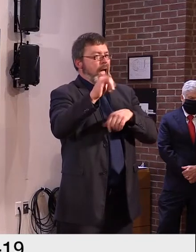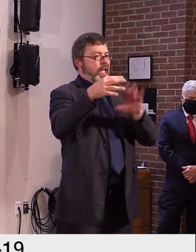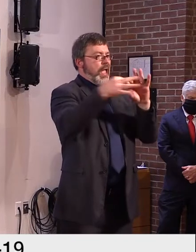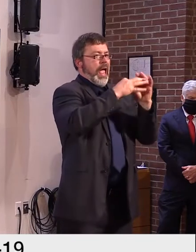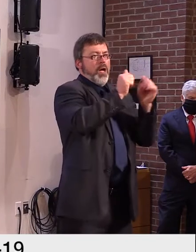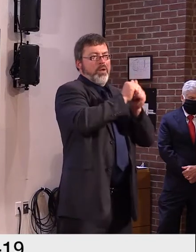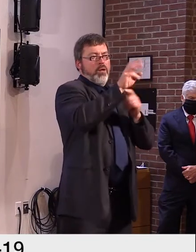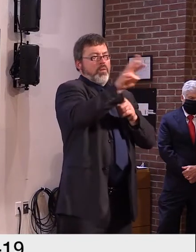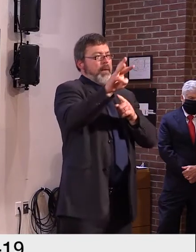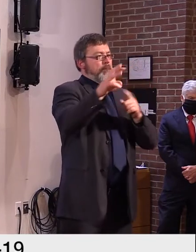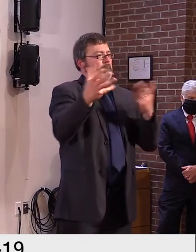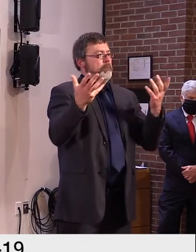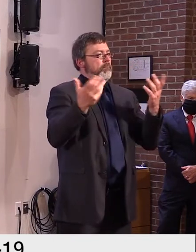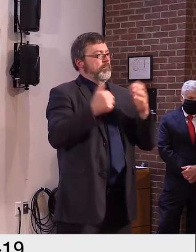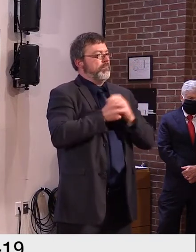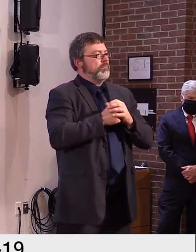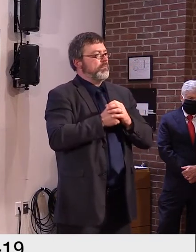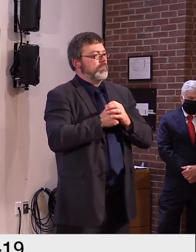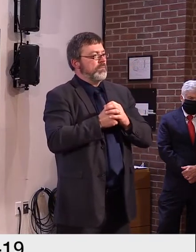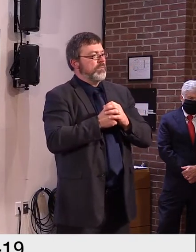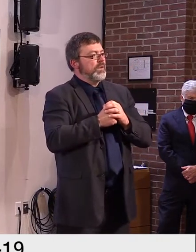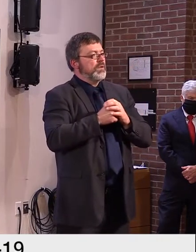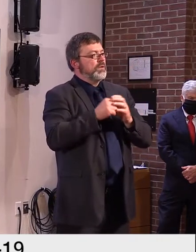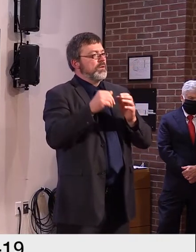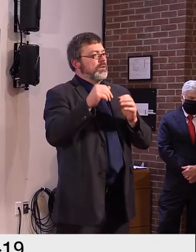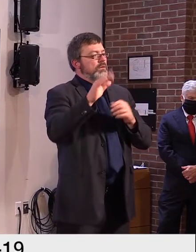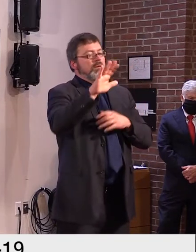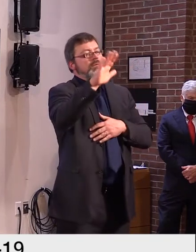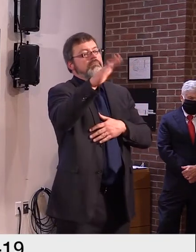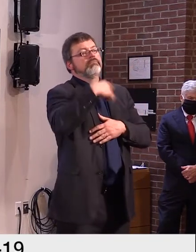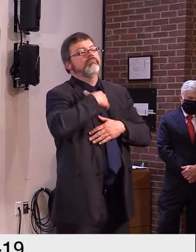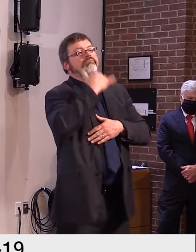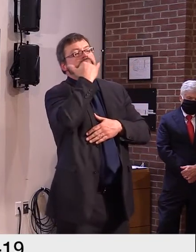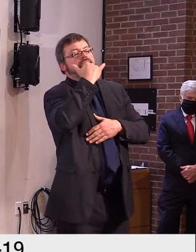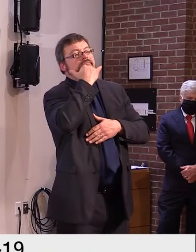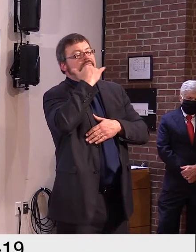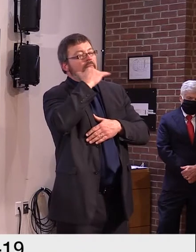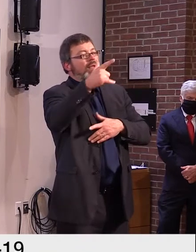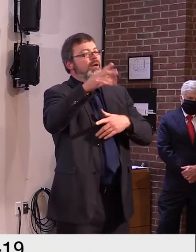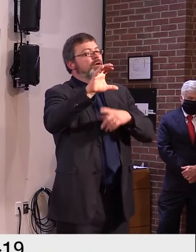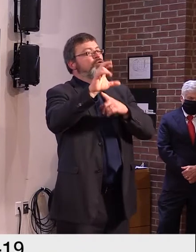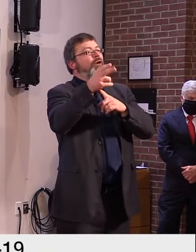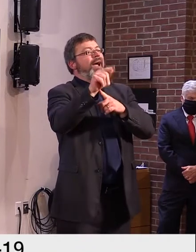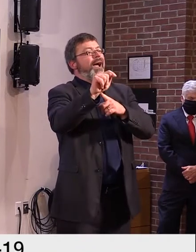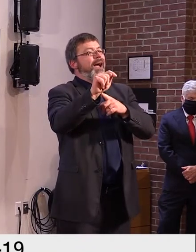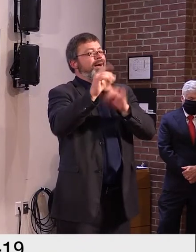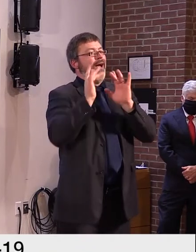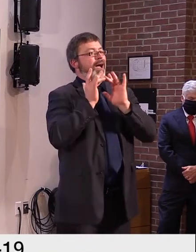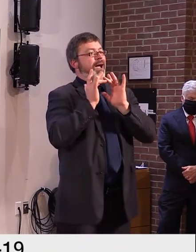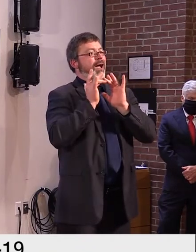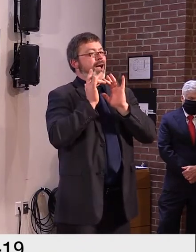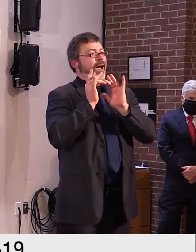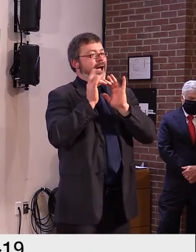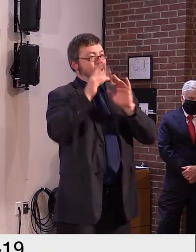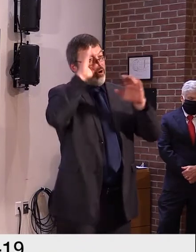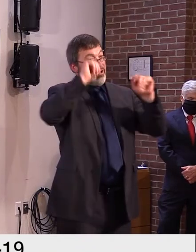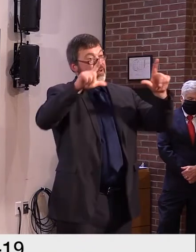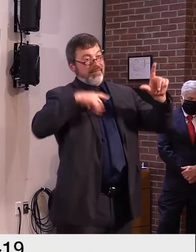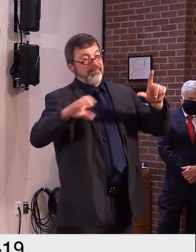And then there are other methods as well. So I have not heard of any connectivity issues, but certainly happy to connect with